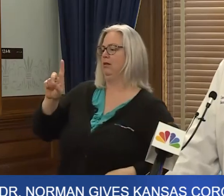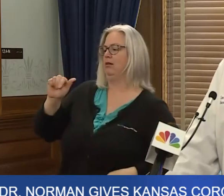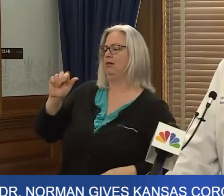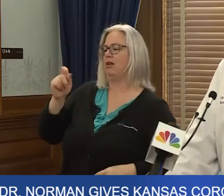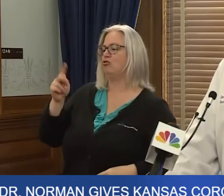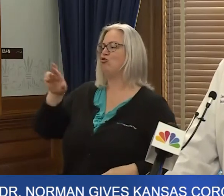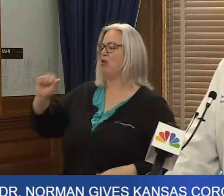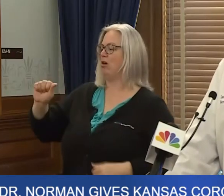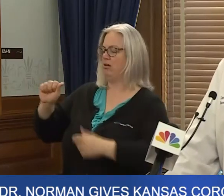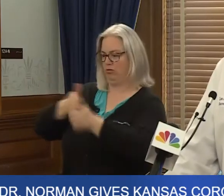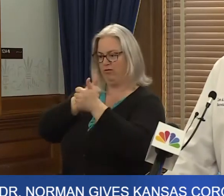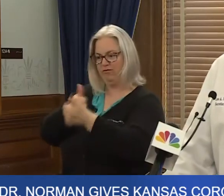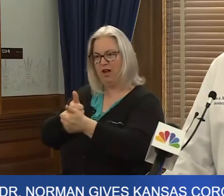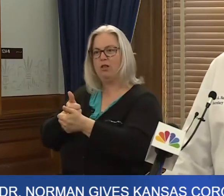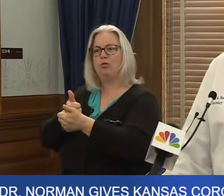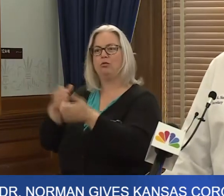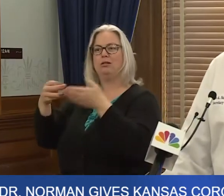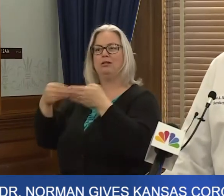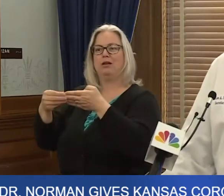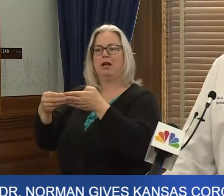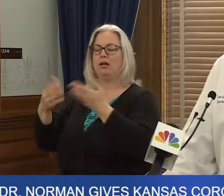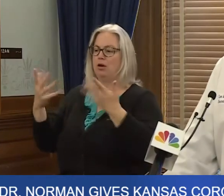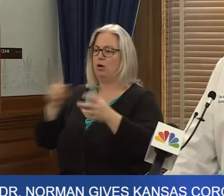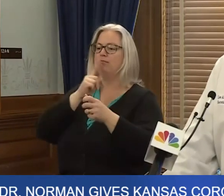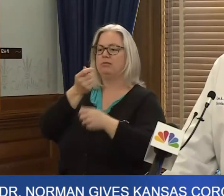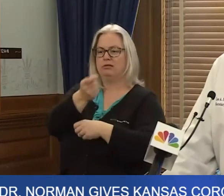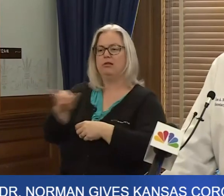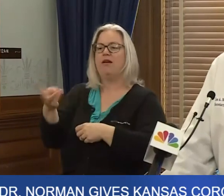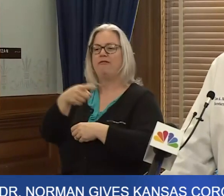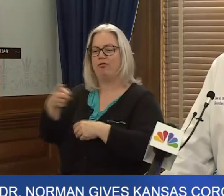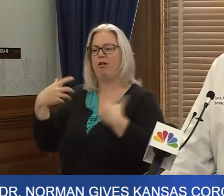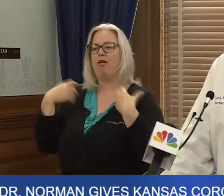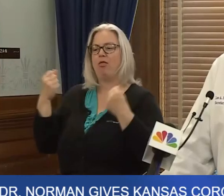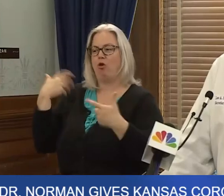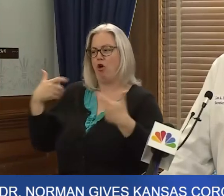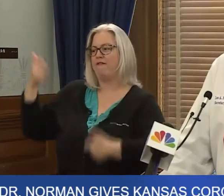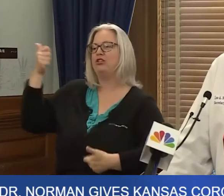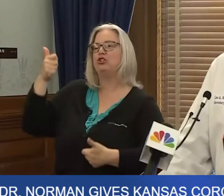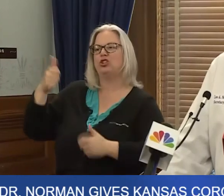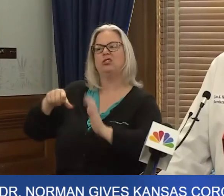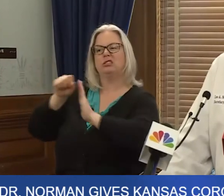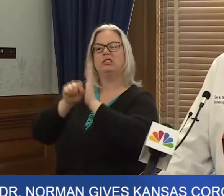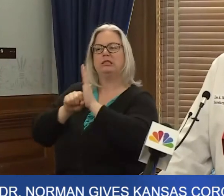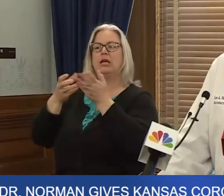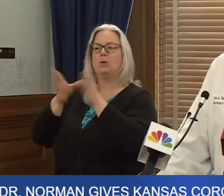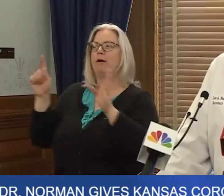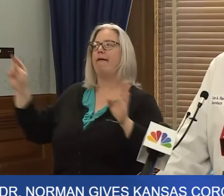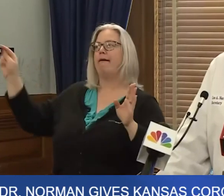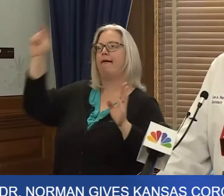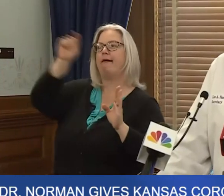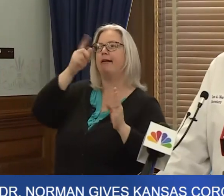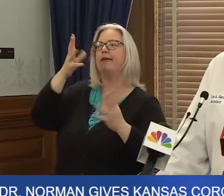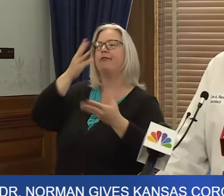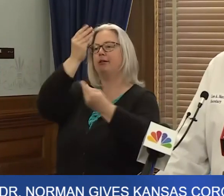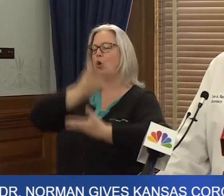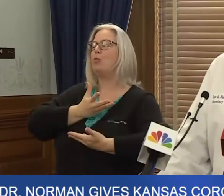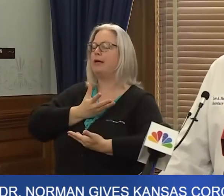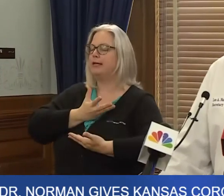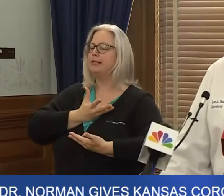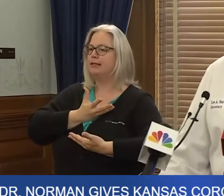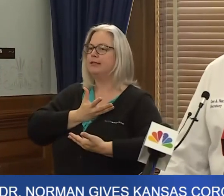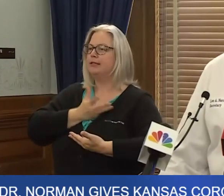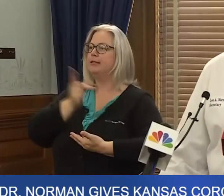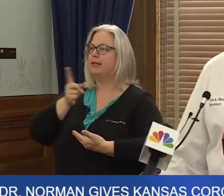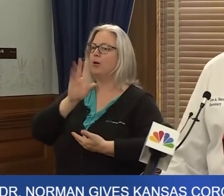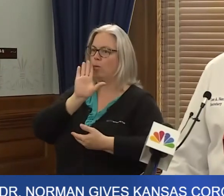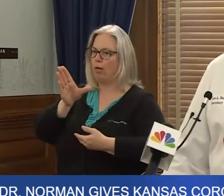continued guidance. I've already gotten assurances from a number of health officers from around the state that they